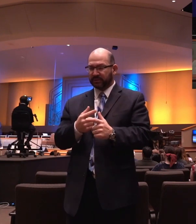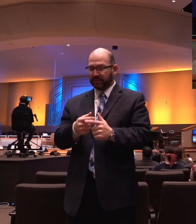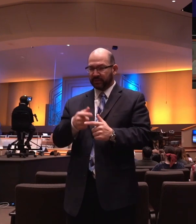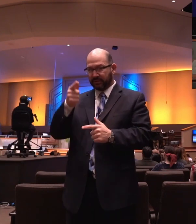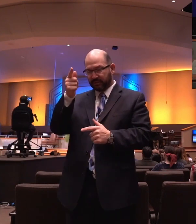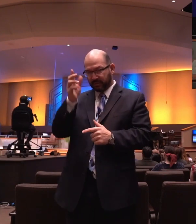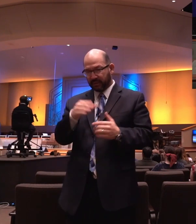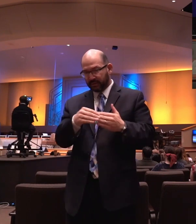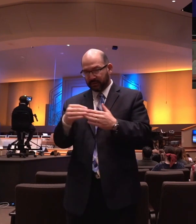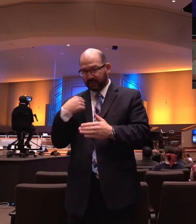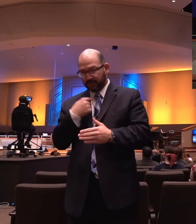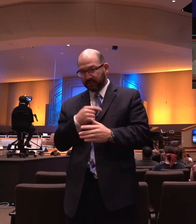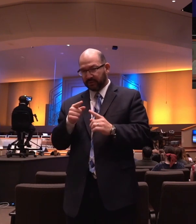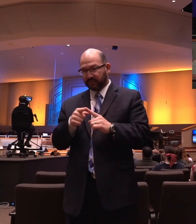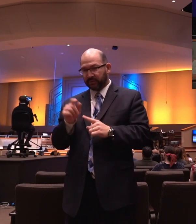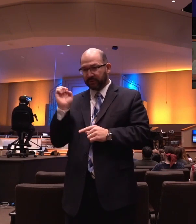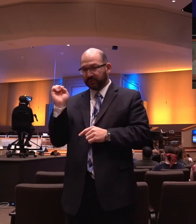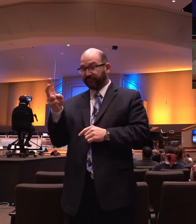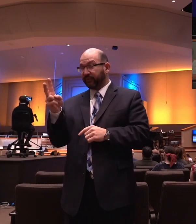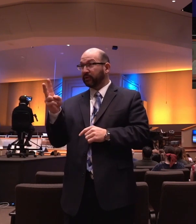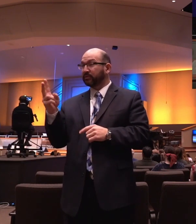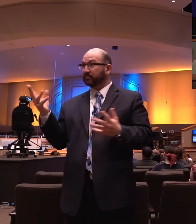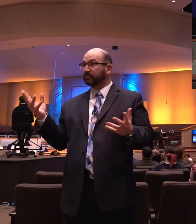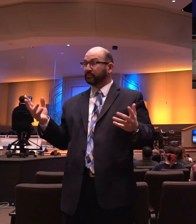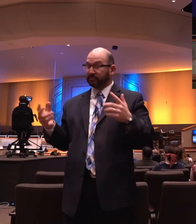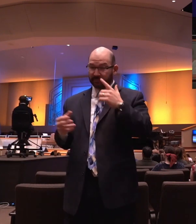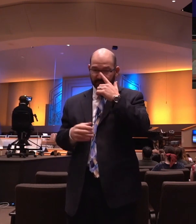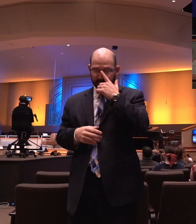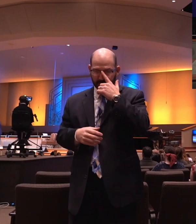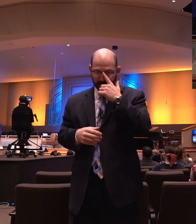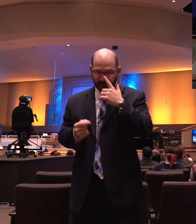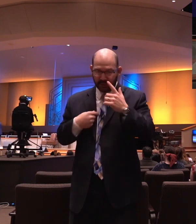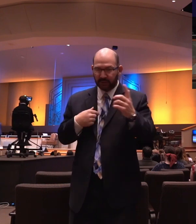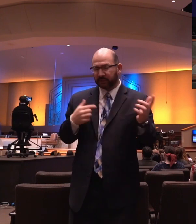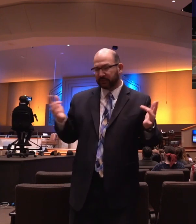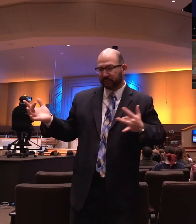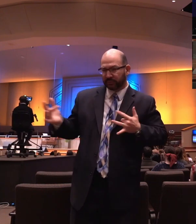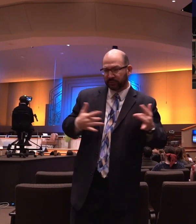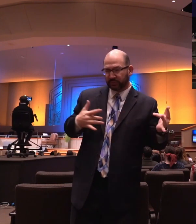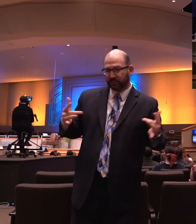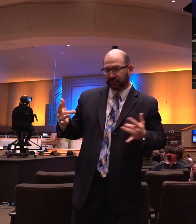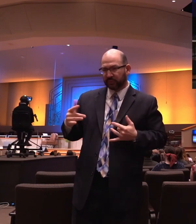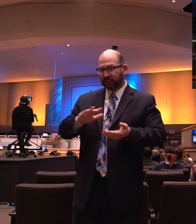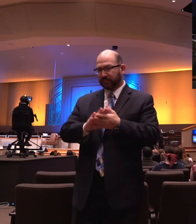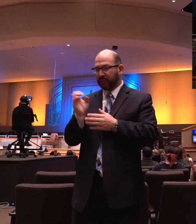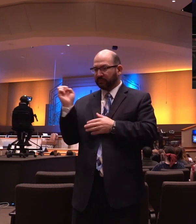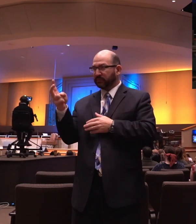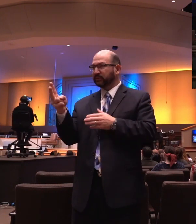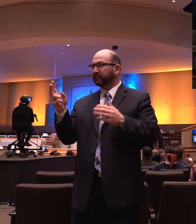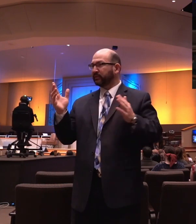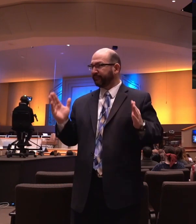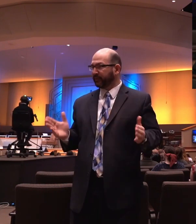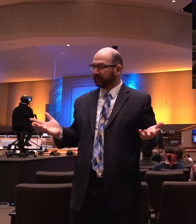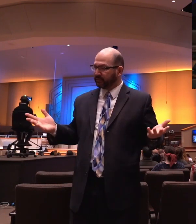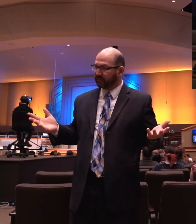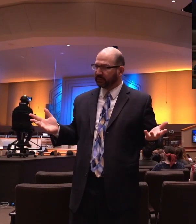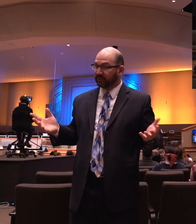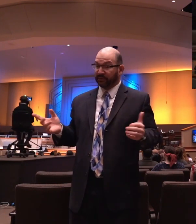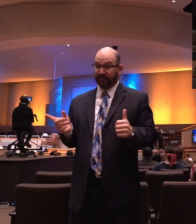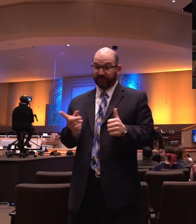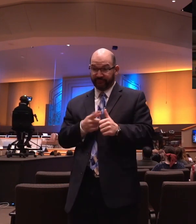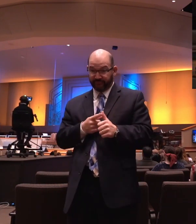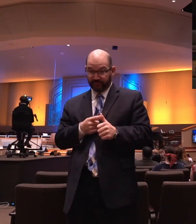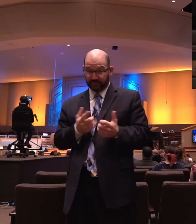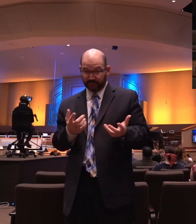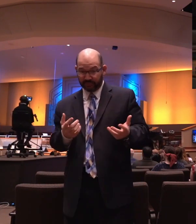led us into evangelism and I was, I was concerned about going into evangelism. First of